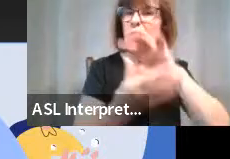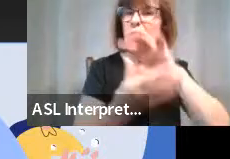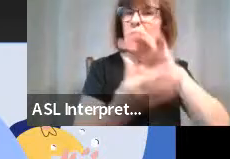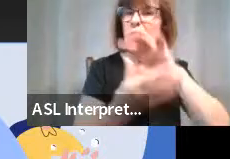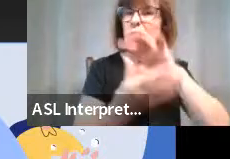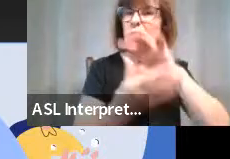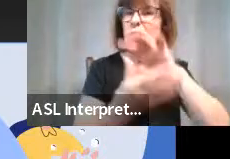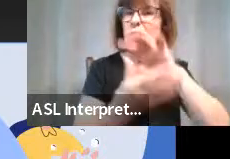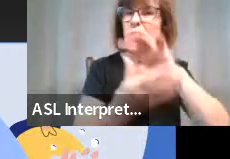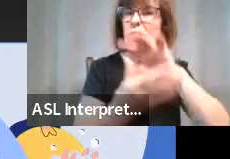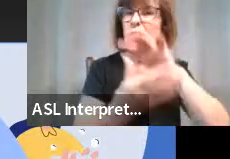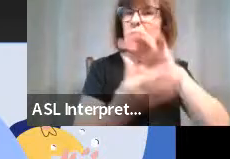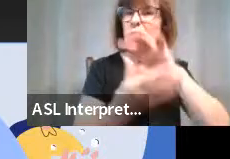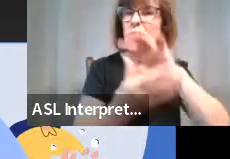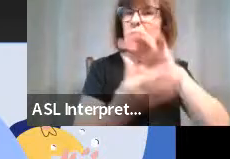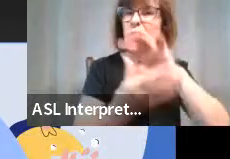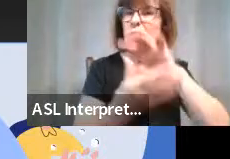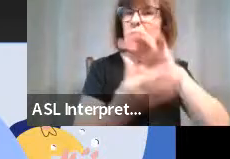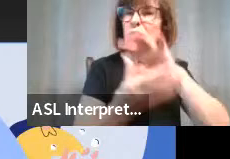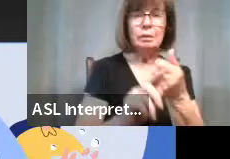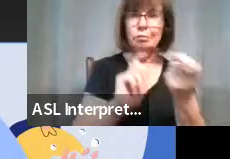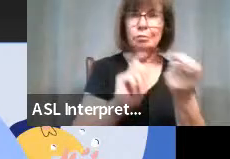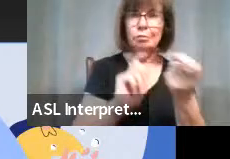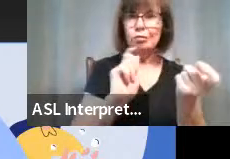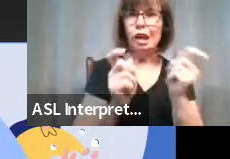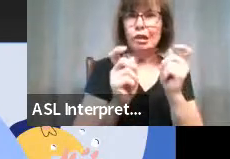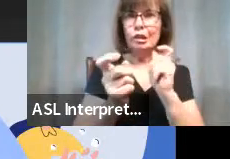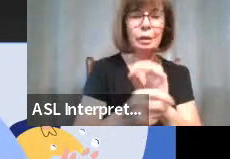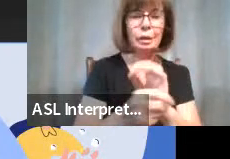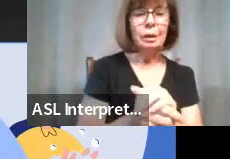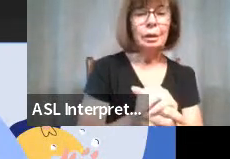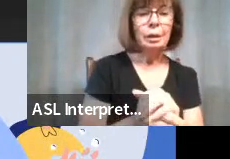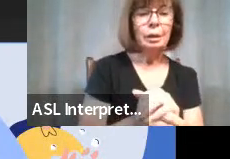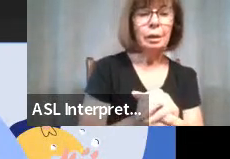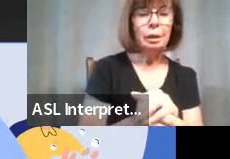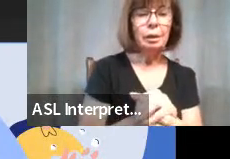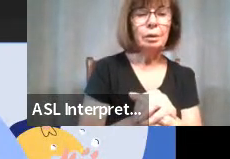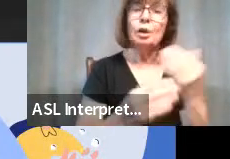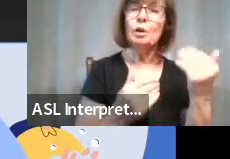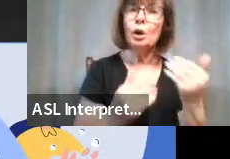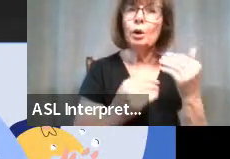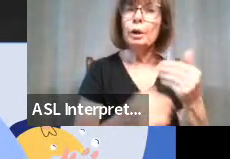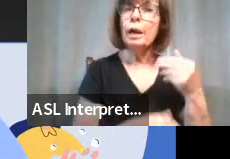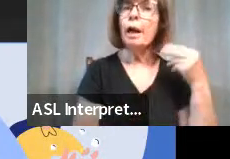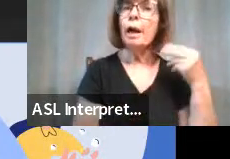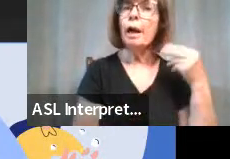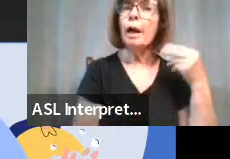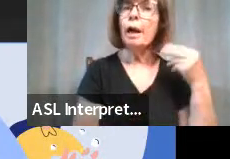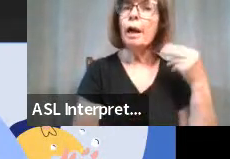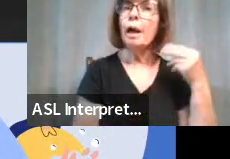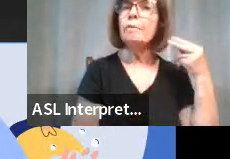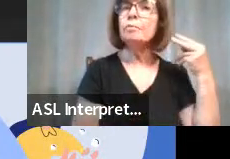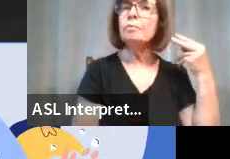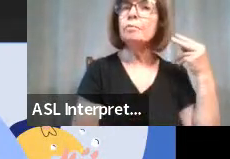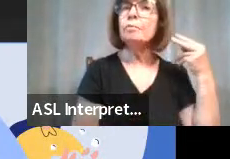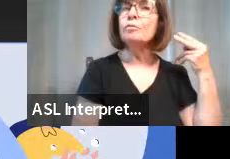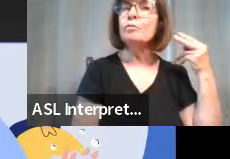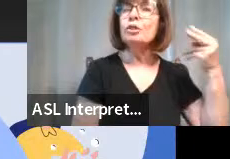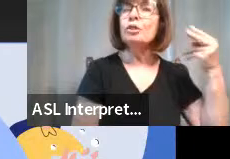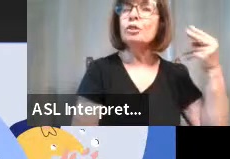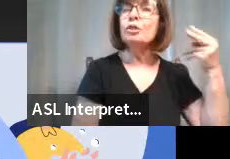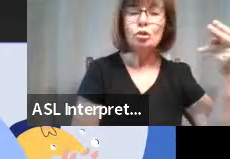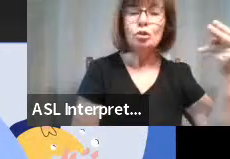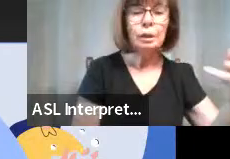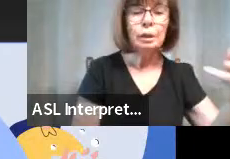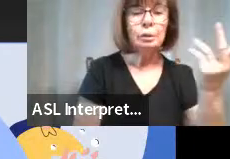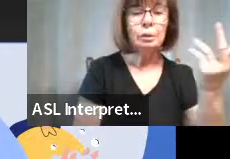and so forth. And then the current and historical racist practices, lack of trust. Those are very critical things and very important, and we are